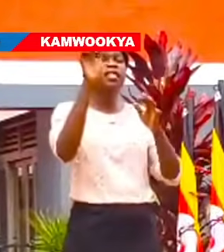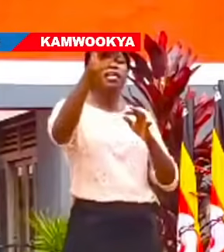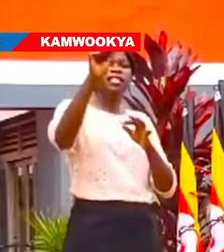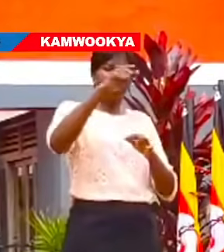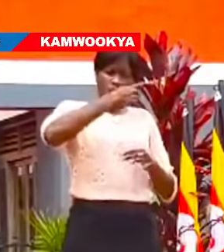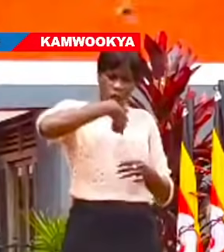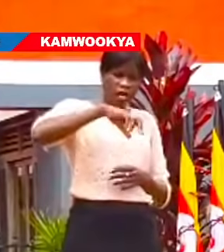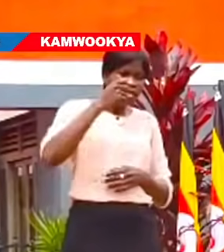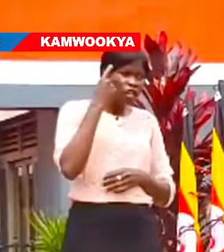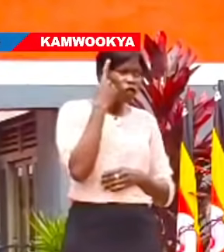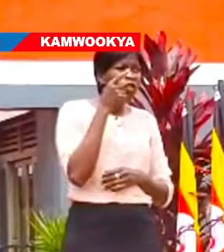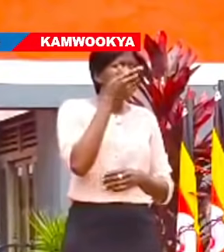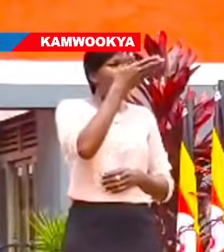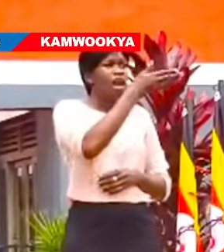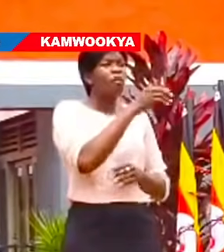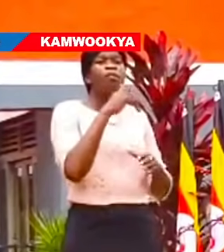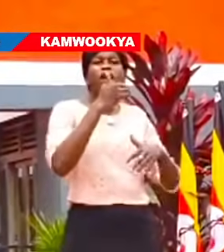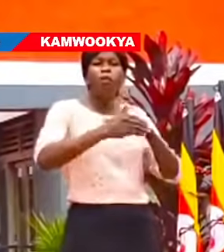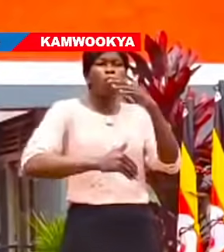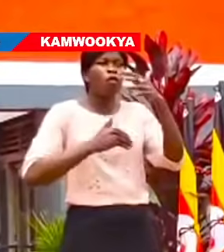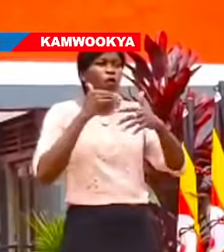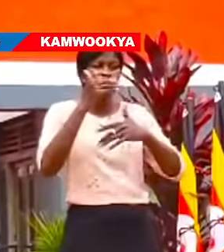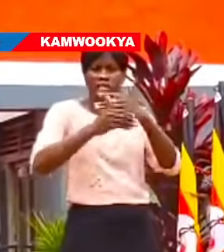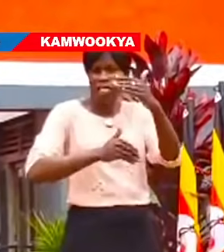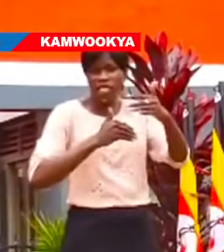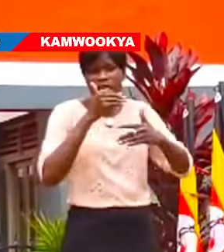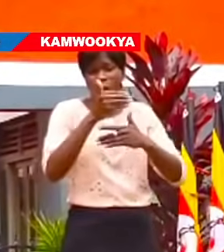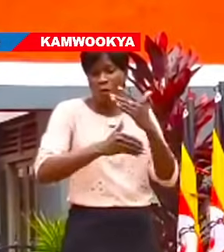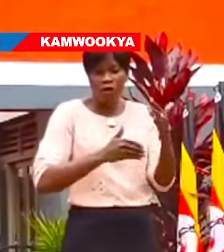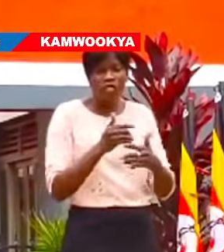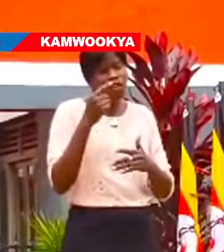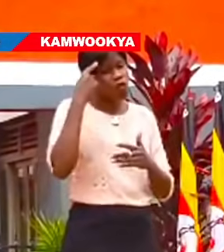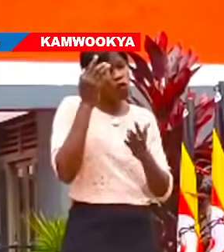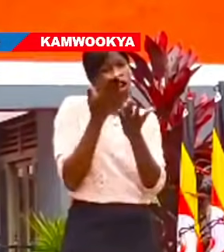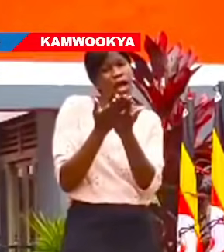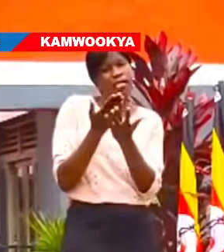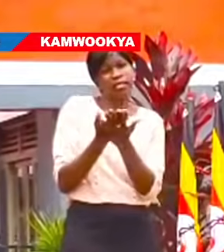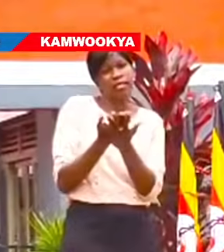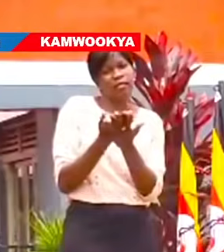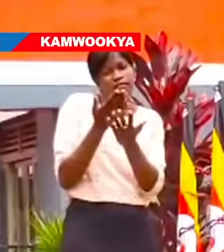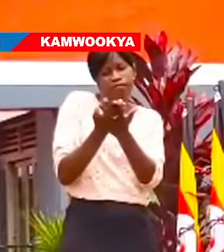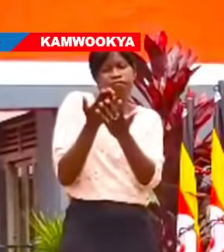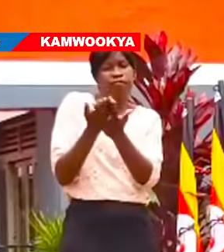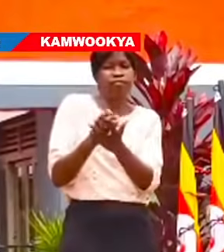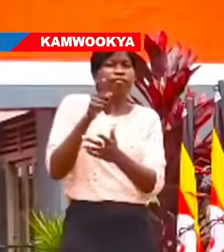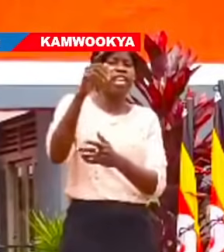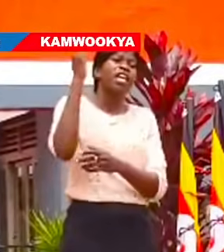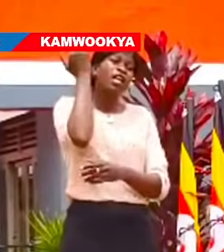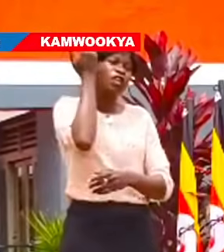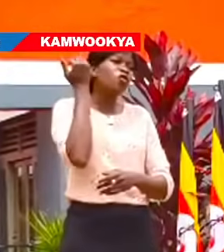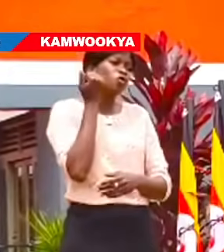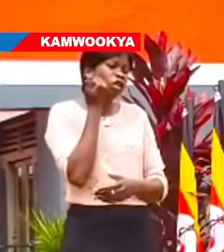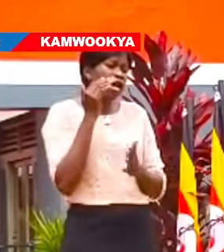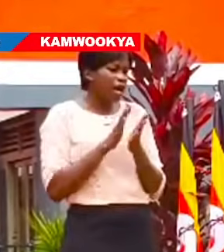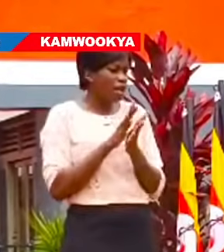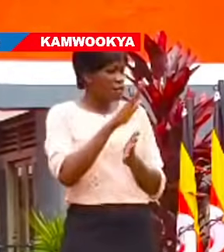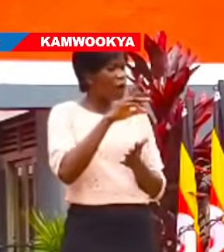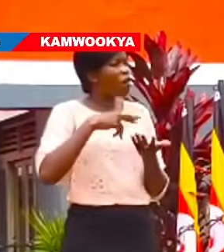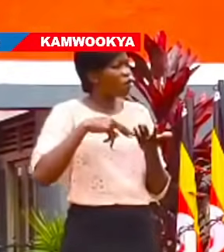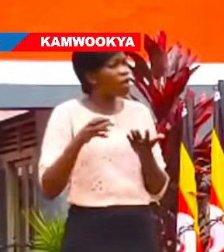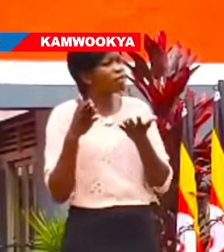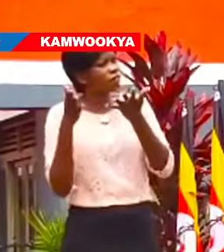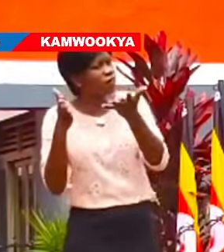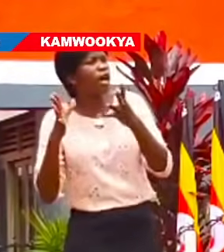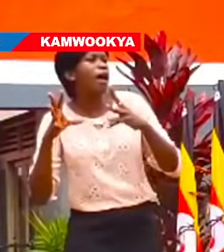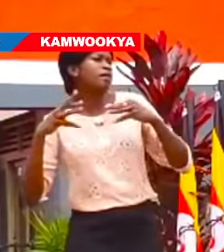nategeddeko nti ali mu process ey'okujulira appeal, era ddembe lye kikirizibwa mu mateeka. Naye